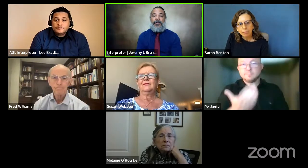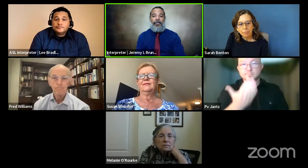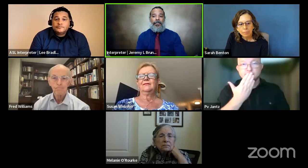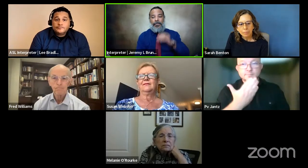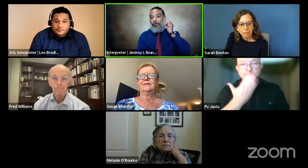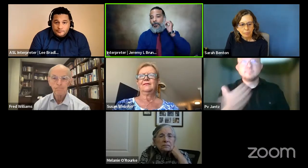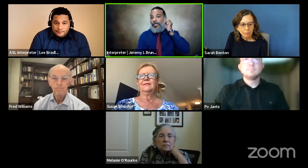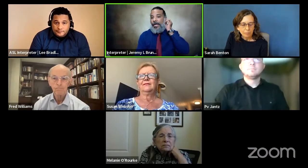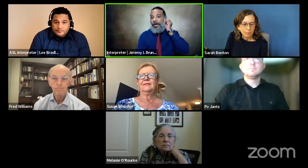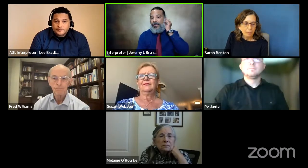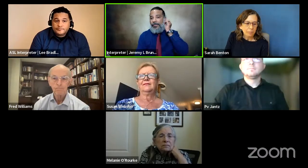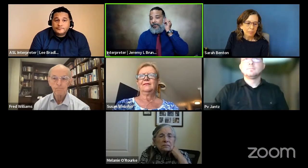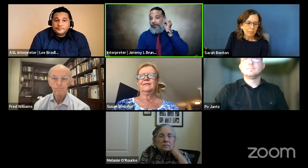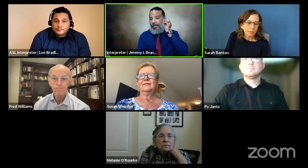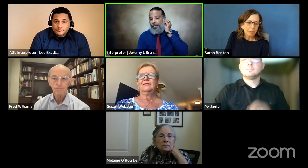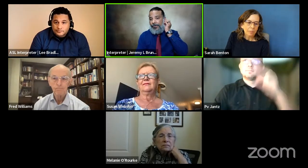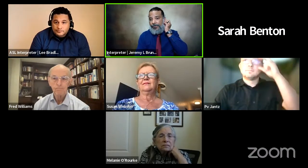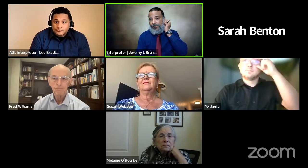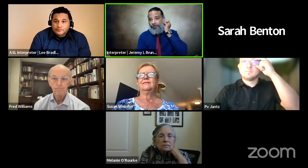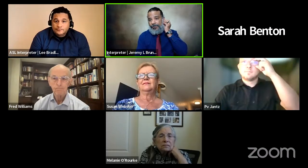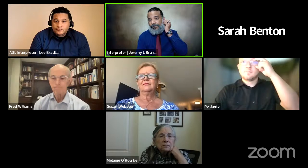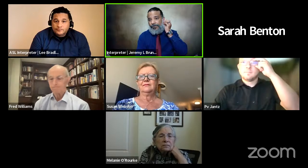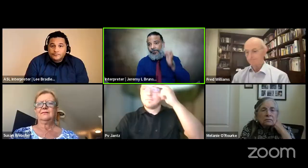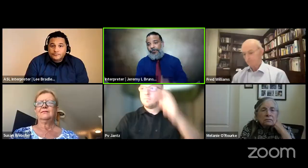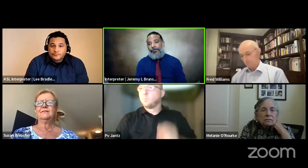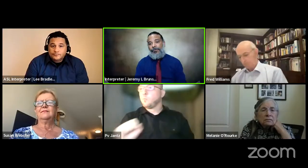Seeing none, the motion carries. Thank you.